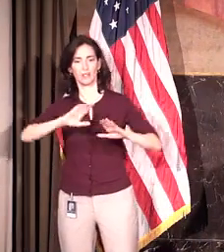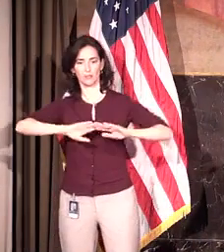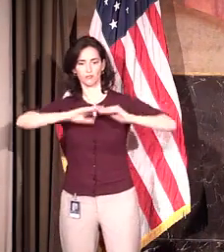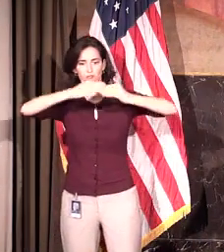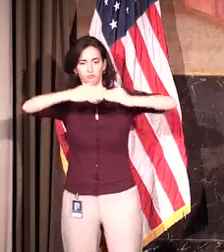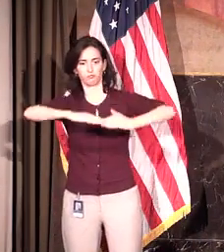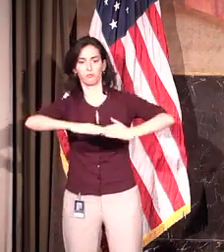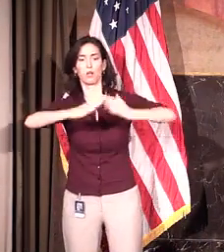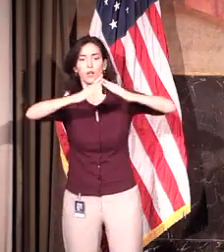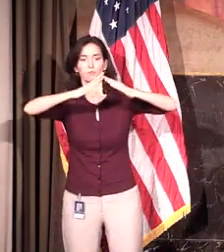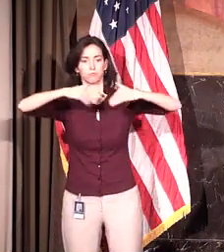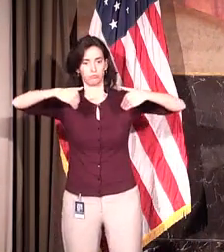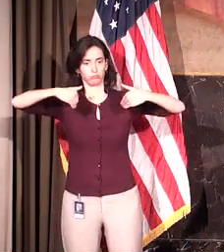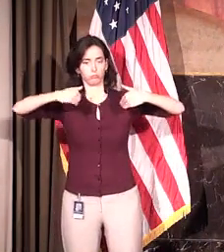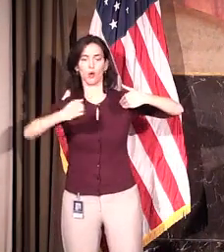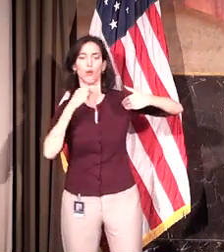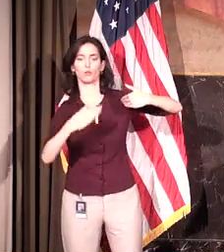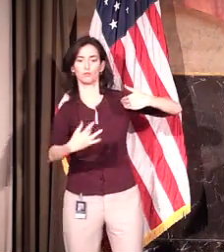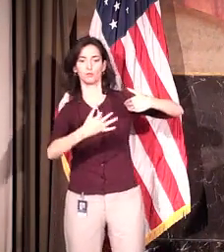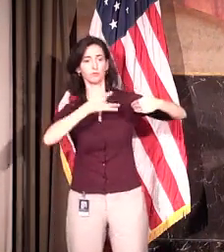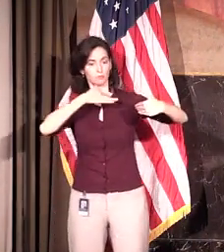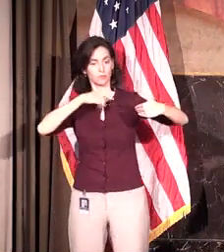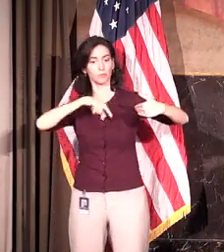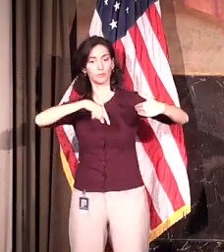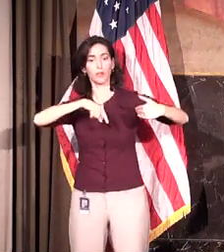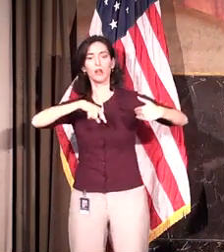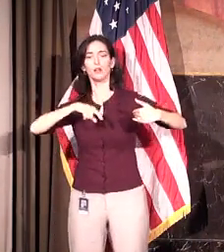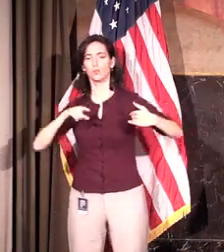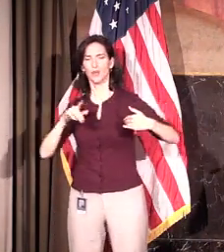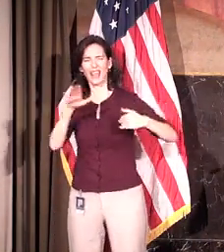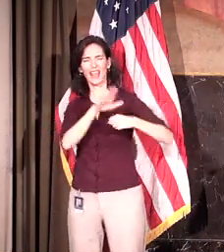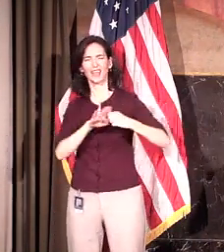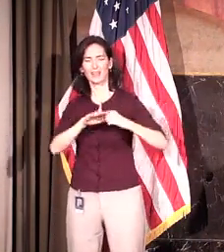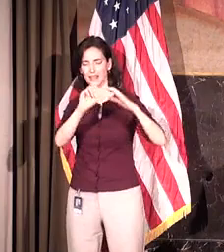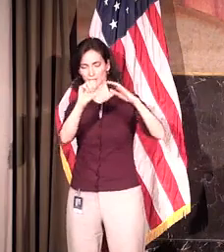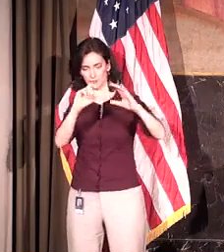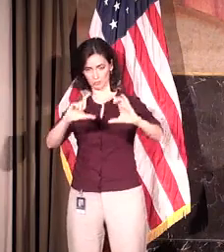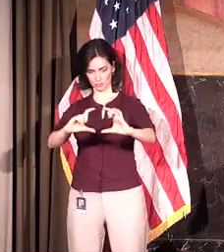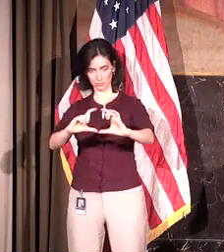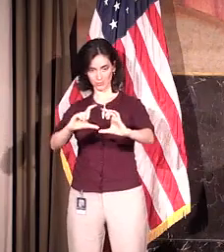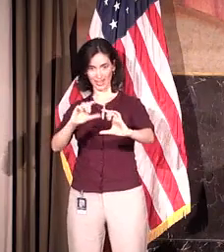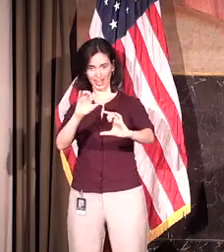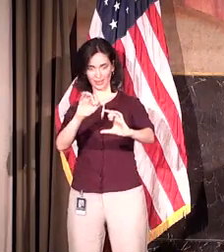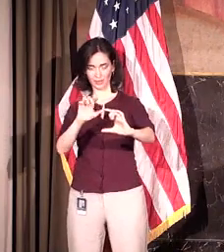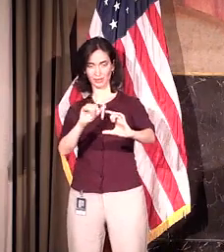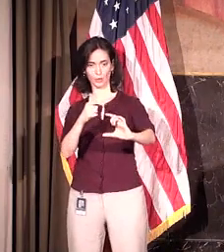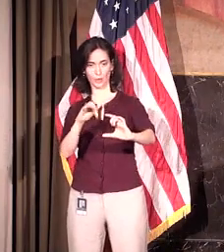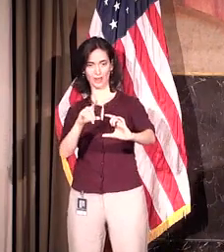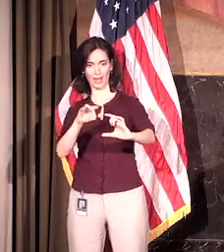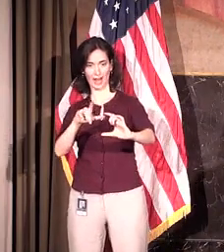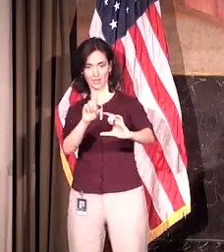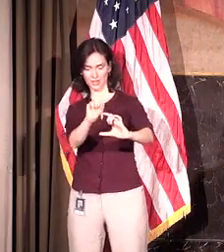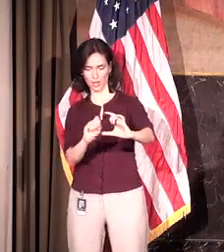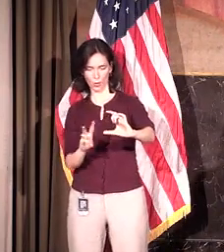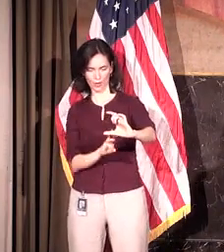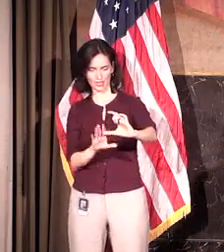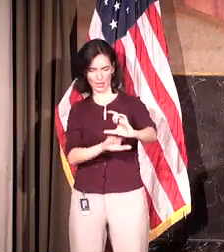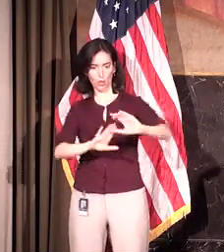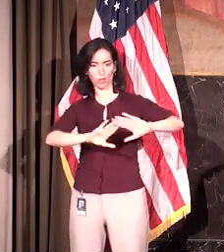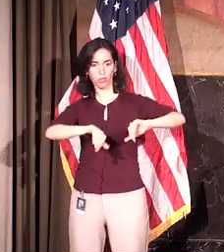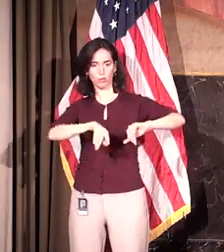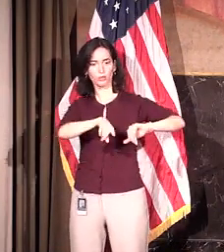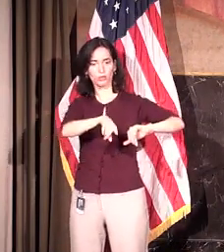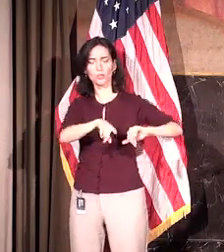that southwest side, and they are working on both short-term and long-term solutions to address